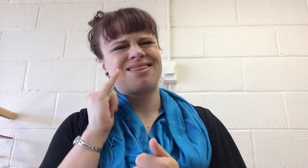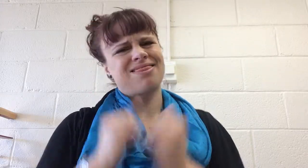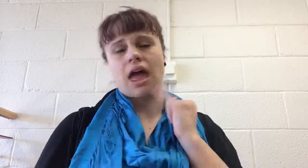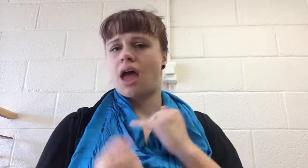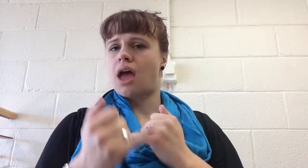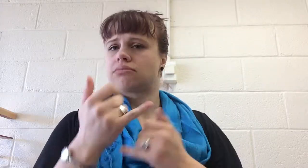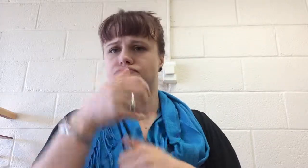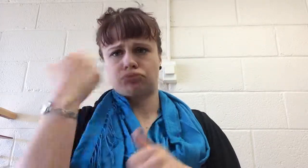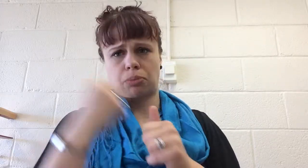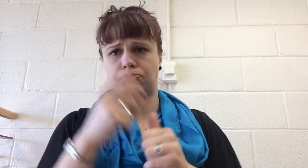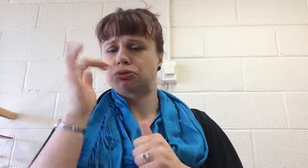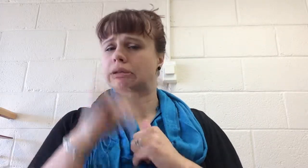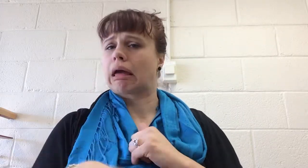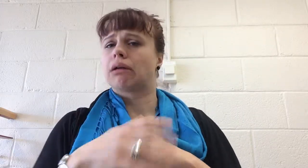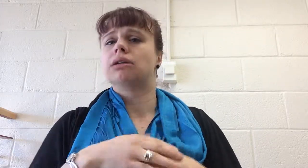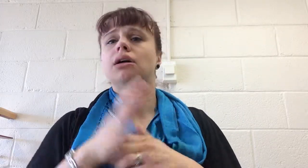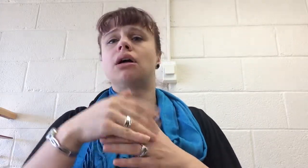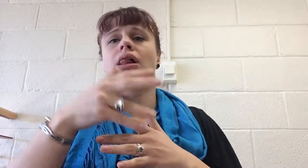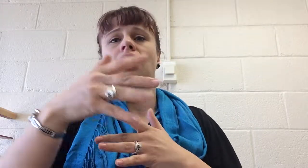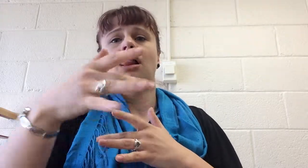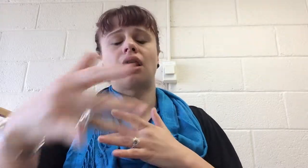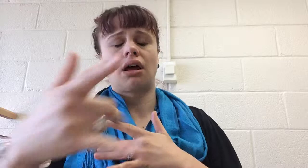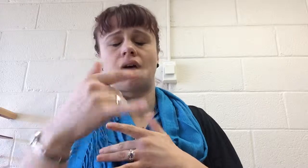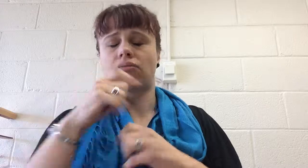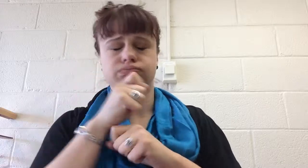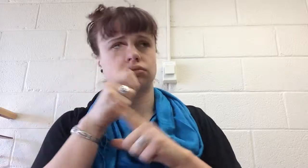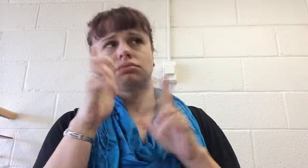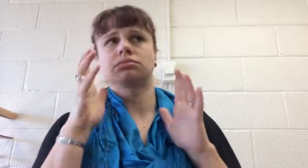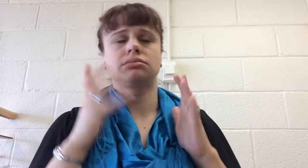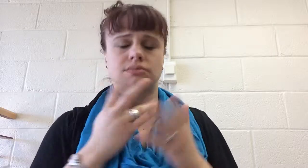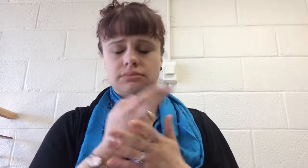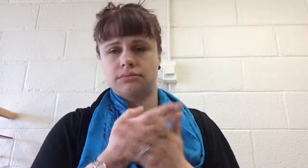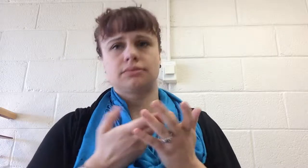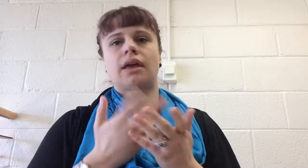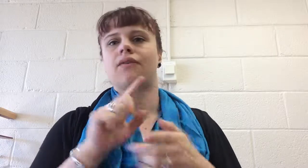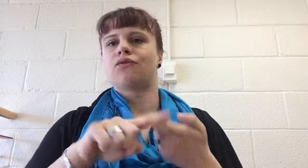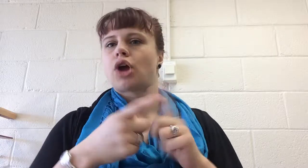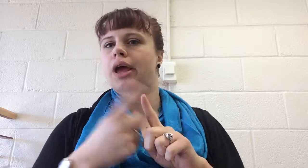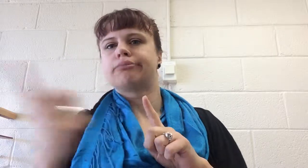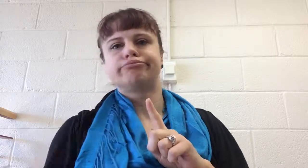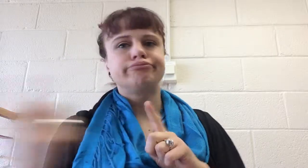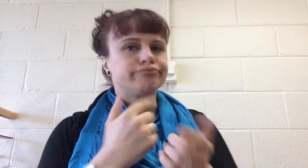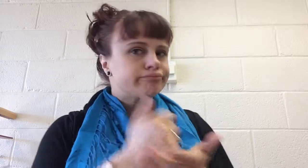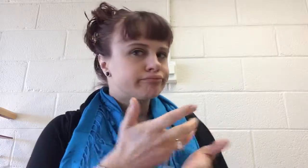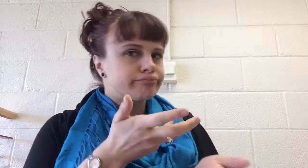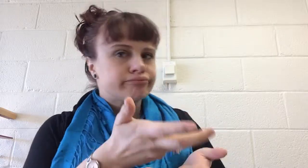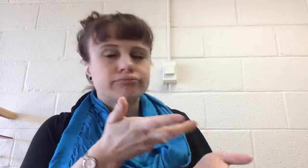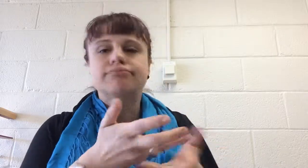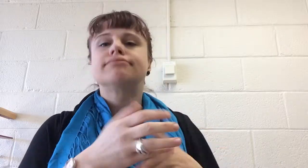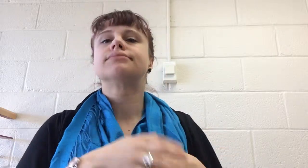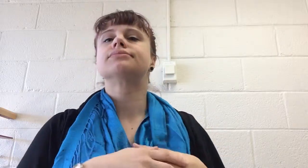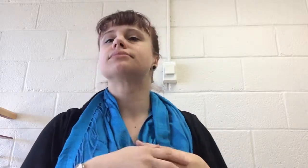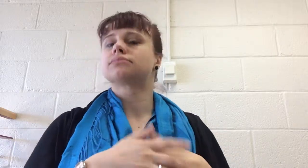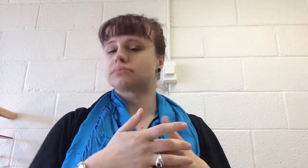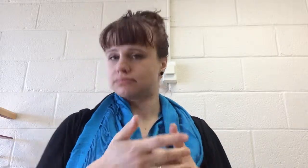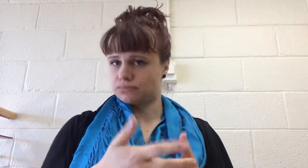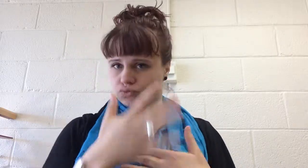home, and I recovered by resting for the rest of the afternoon. Now, a stent is not permanent, so it needs to